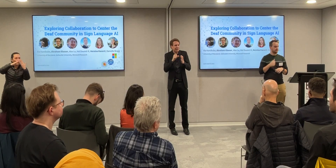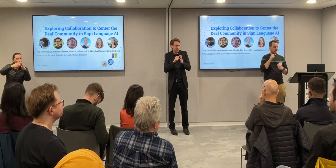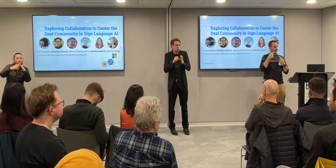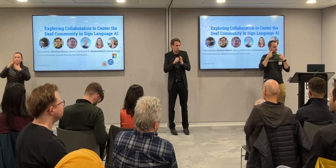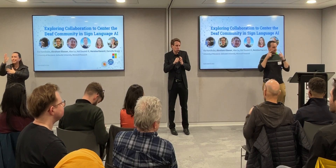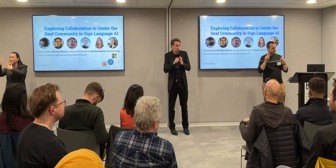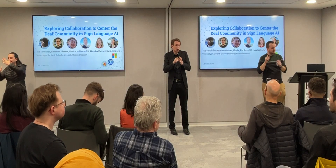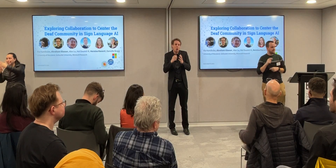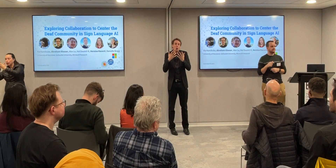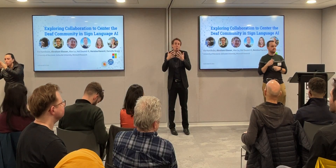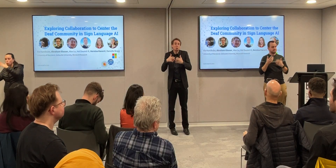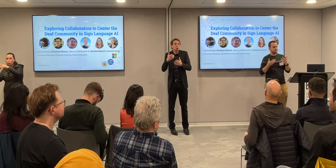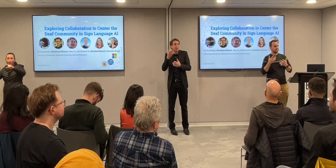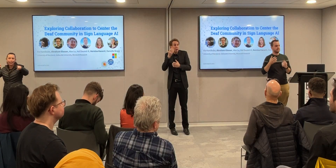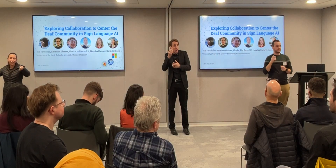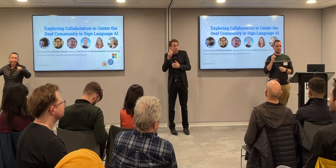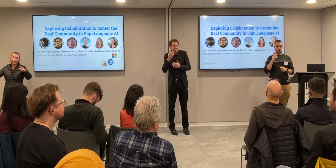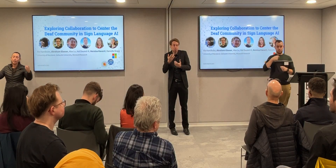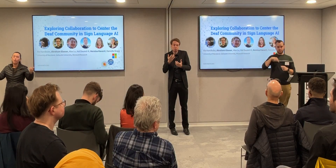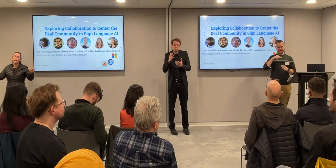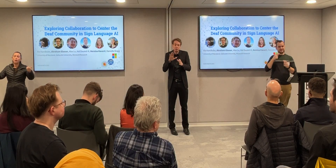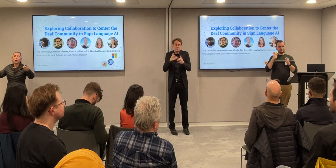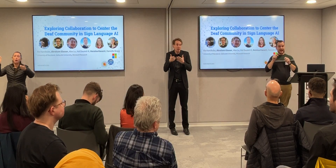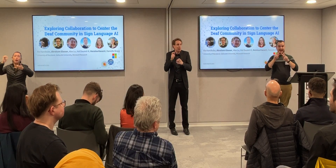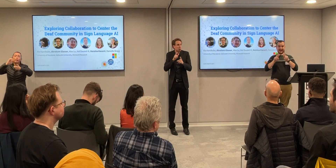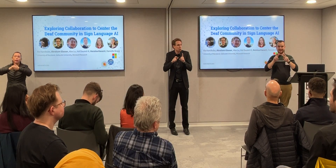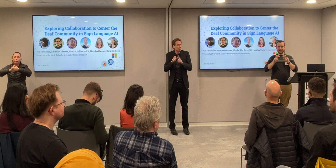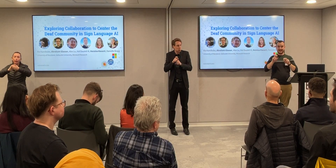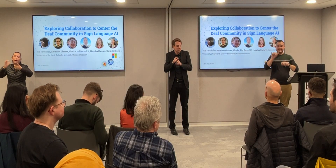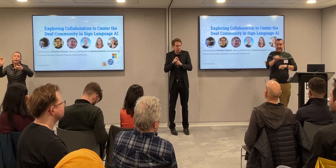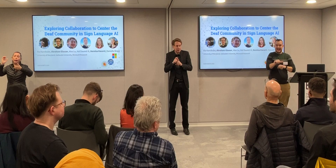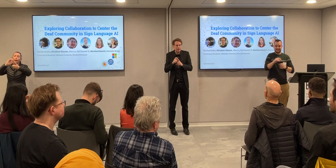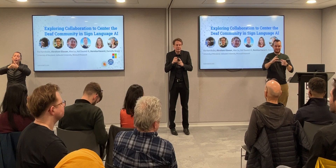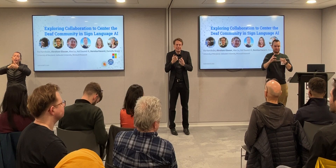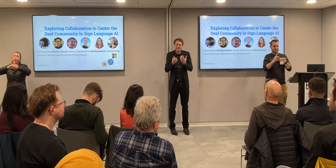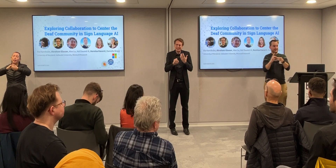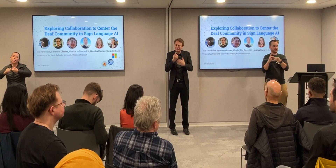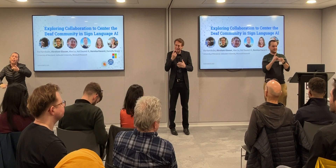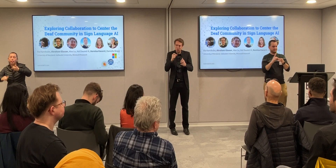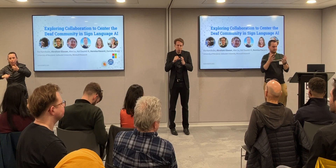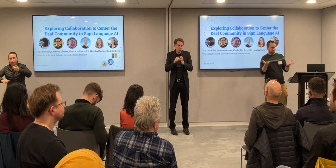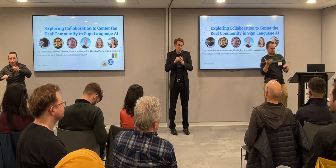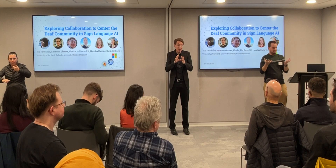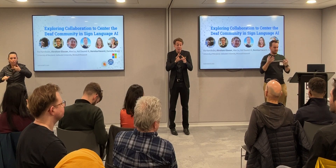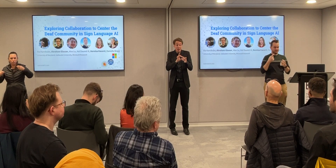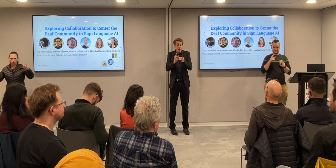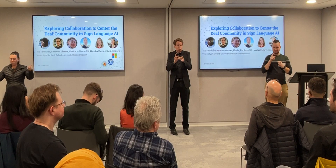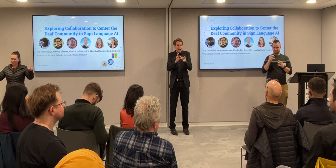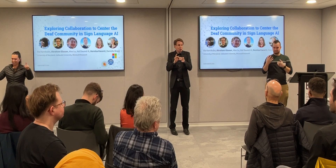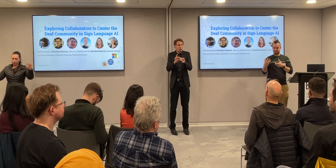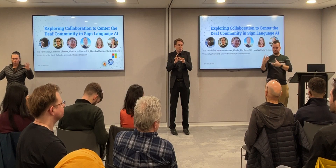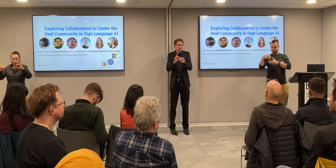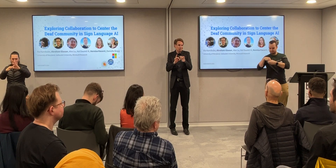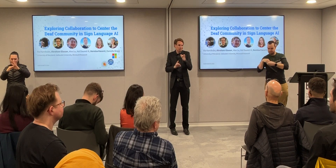community, and that collaborations haven't always been very effective. So we were trying to look at that relationship.